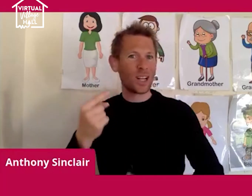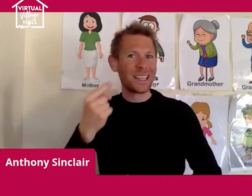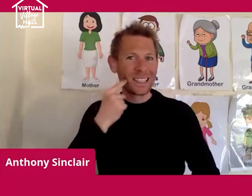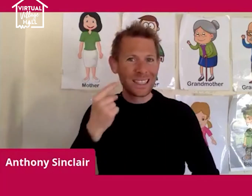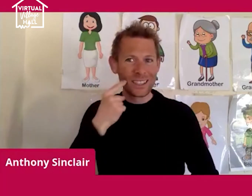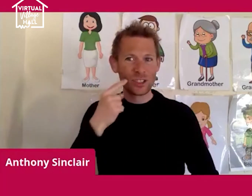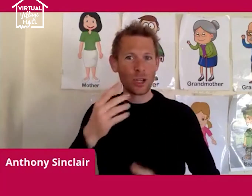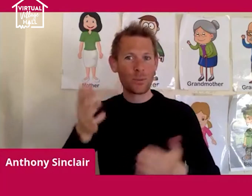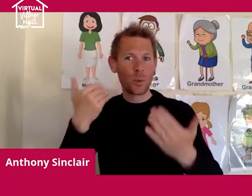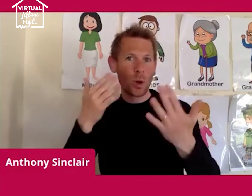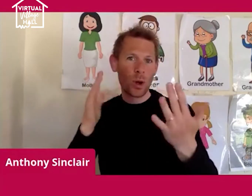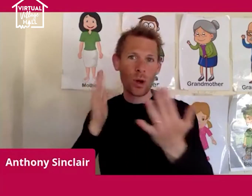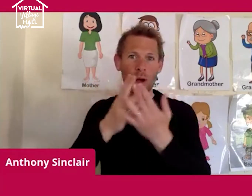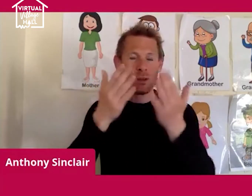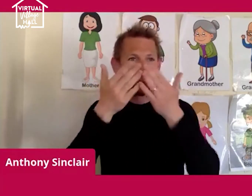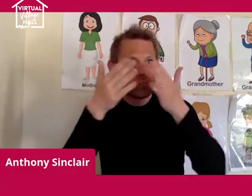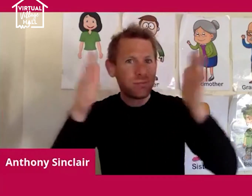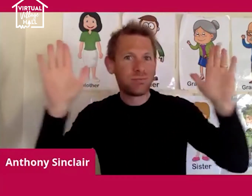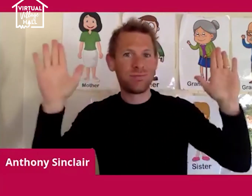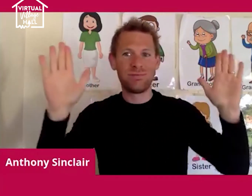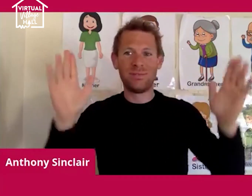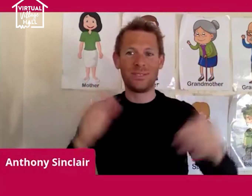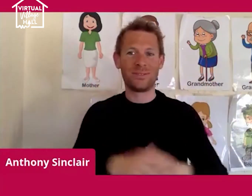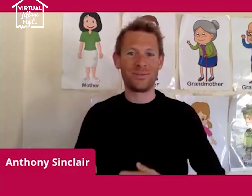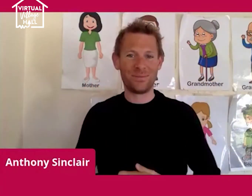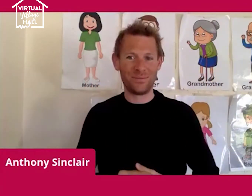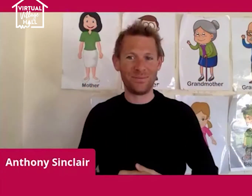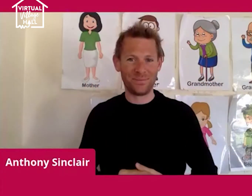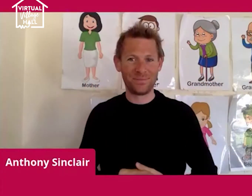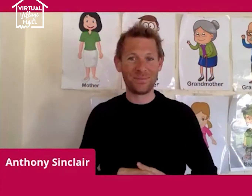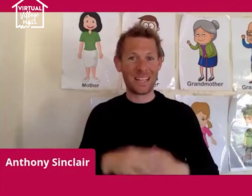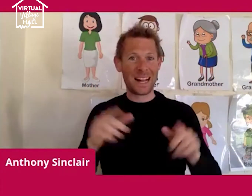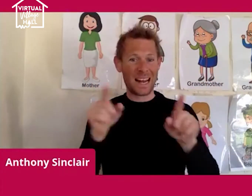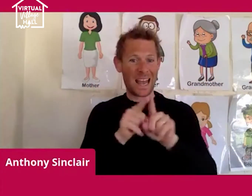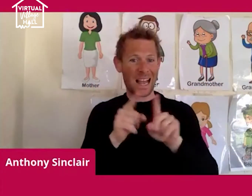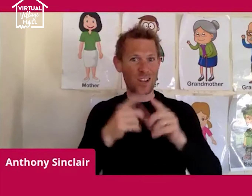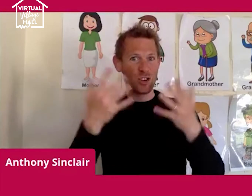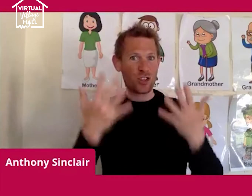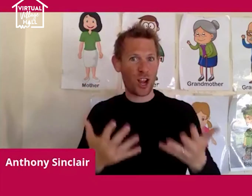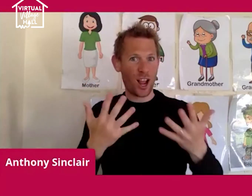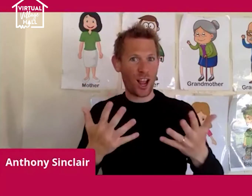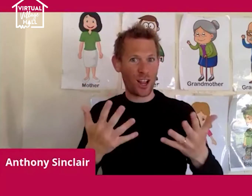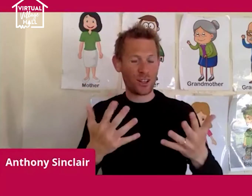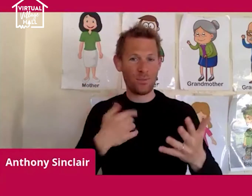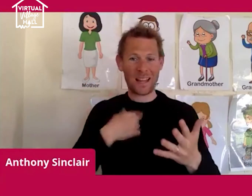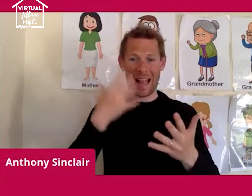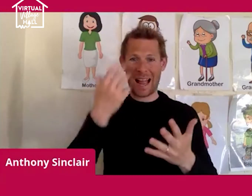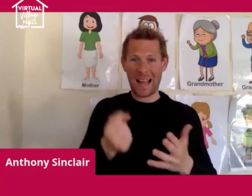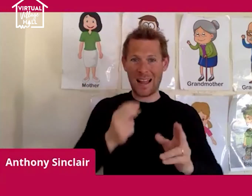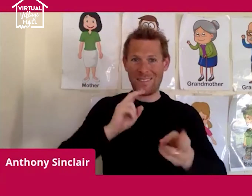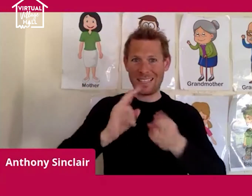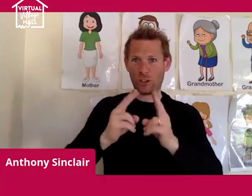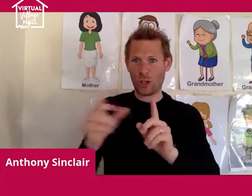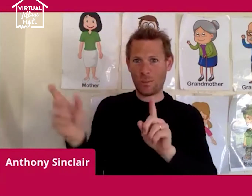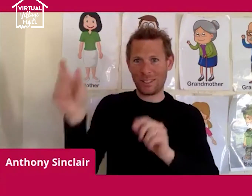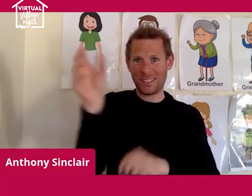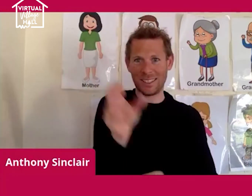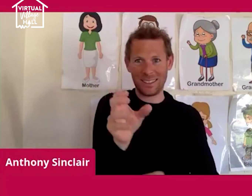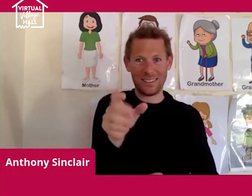completely transformed. Now it's so much easier to access the world that we live in. It's a bit like now. So I have an